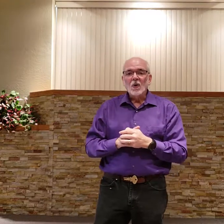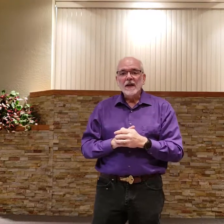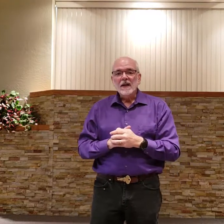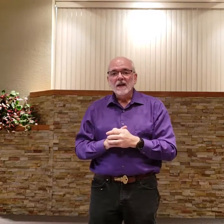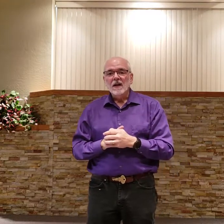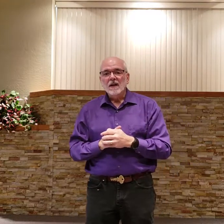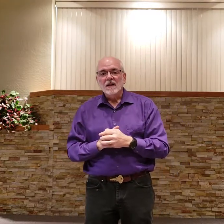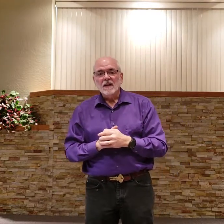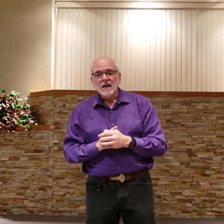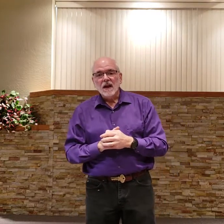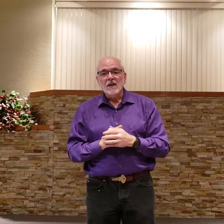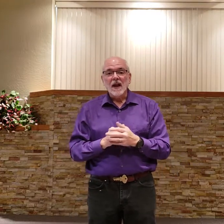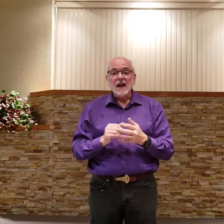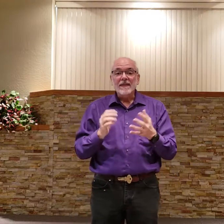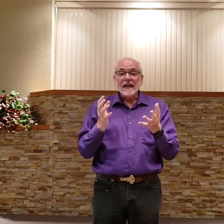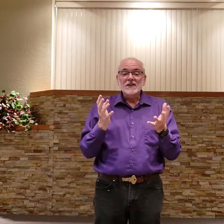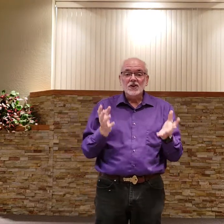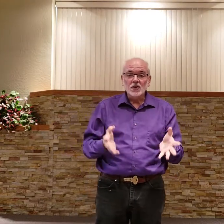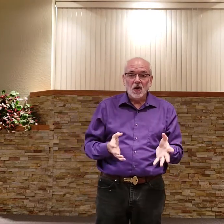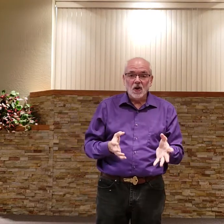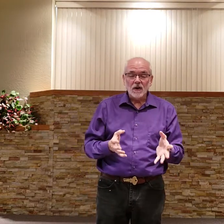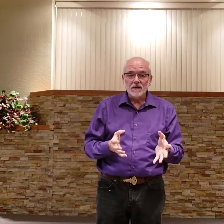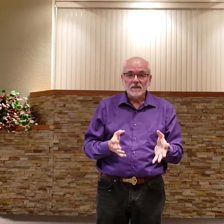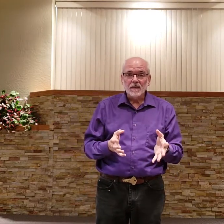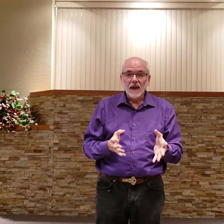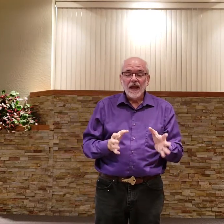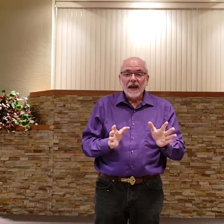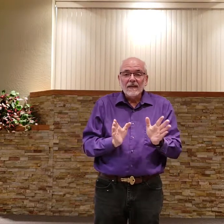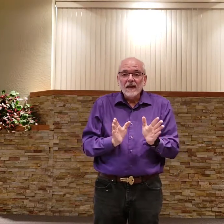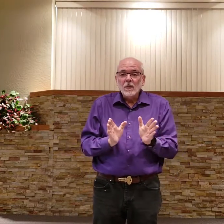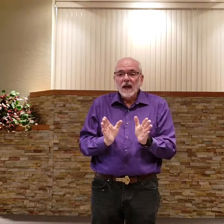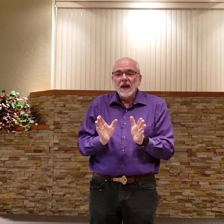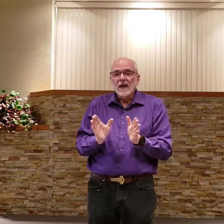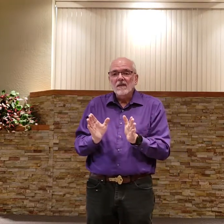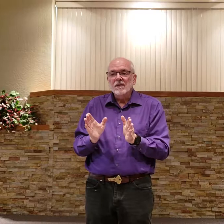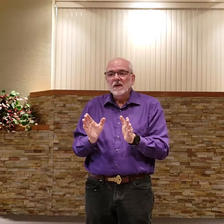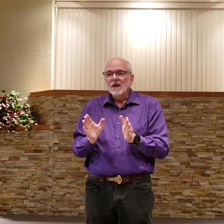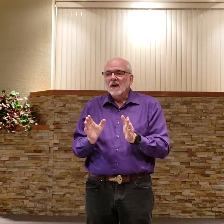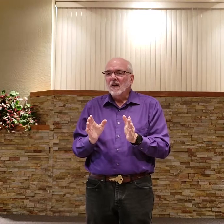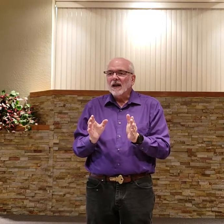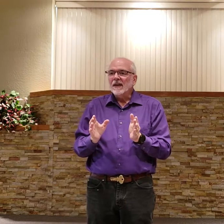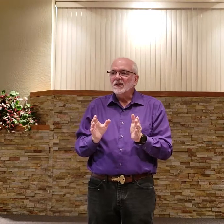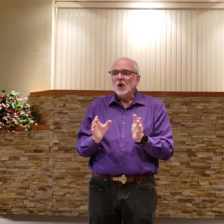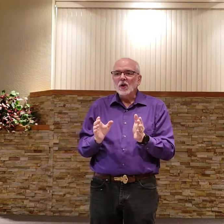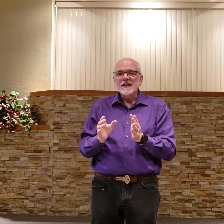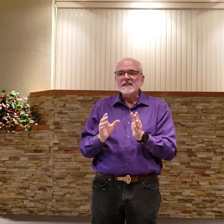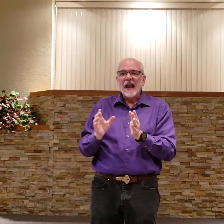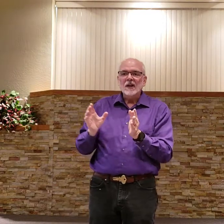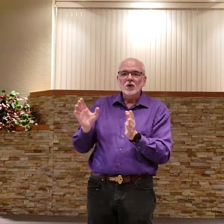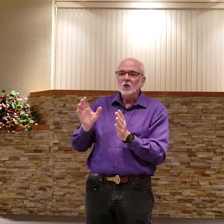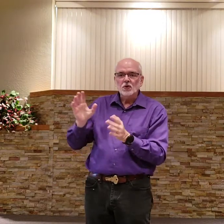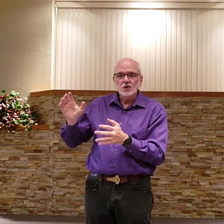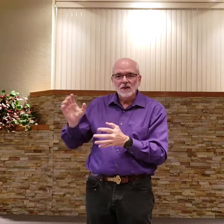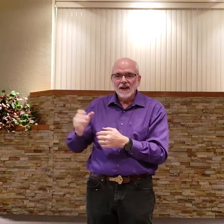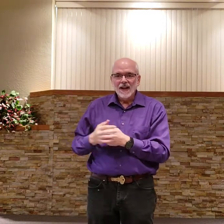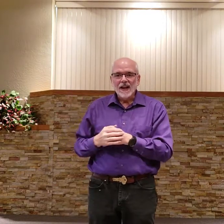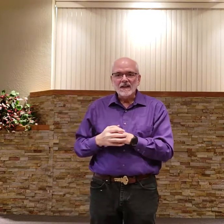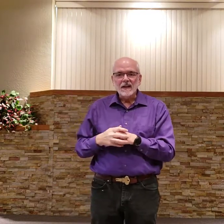Holy, okay, and that's the song. And then we have, I think it's called the Sanctus at the